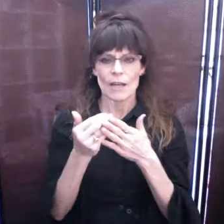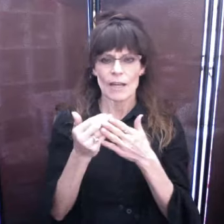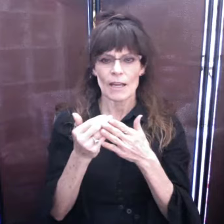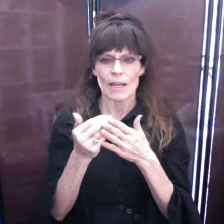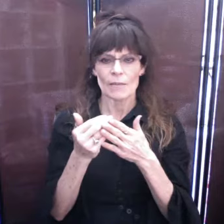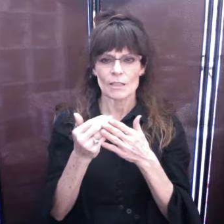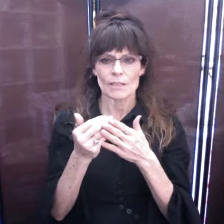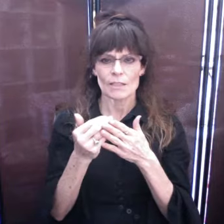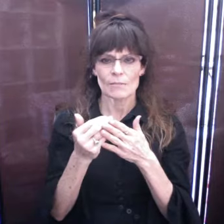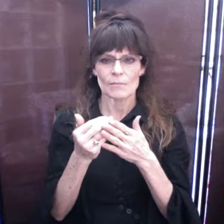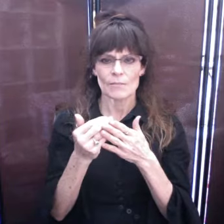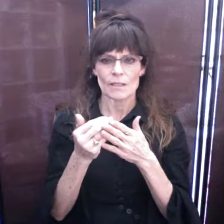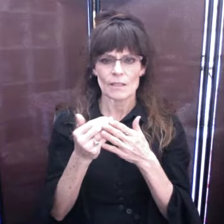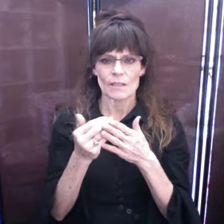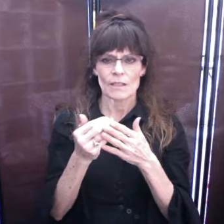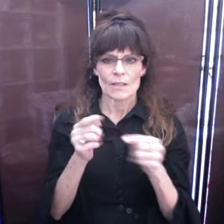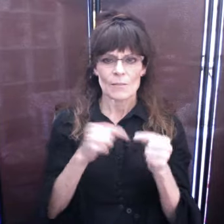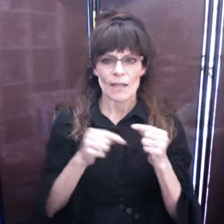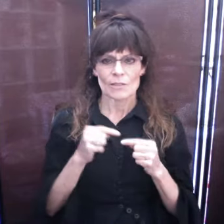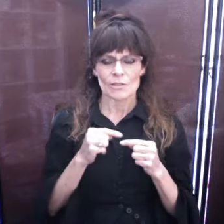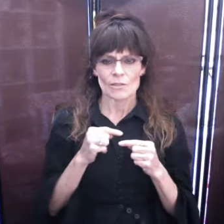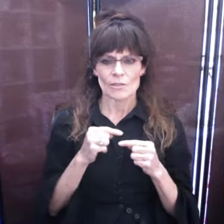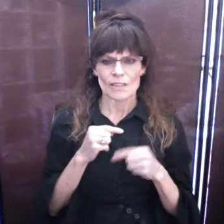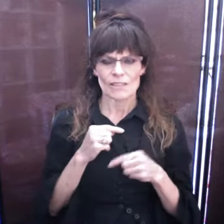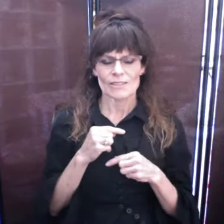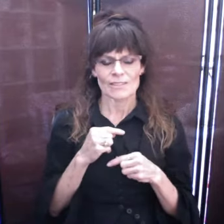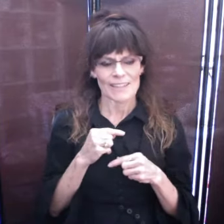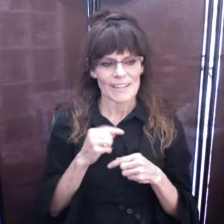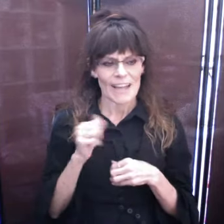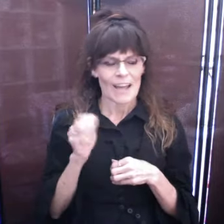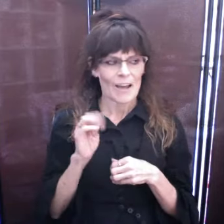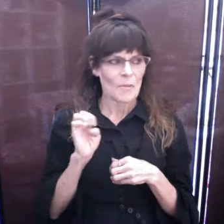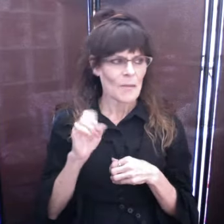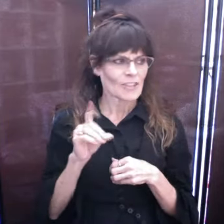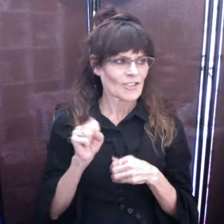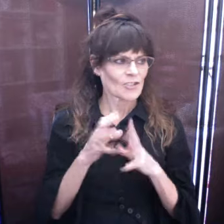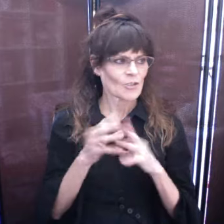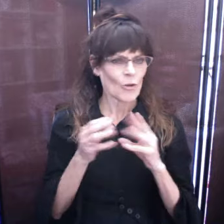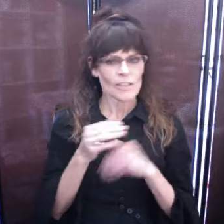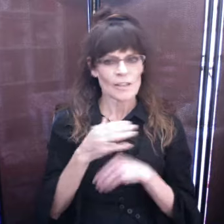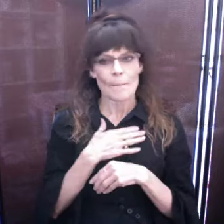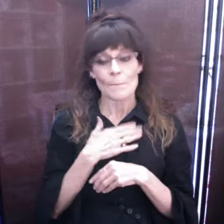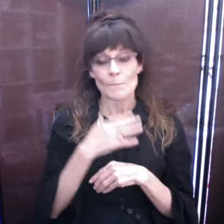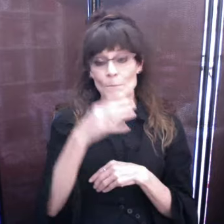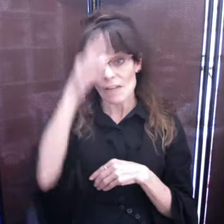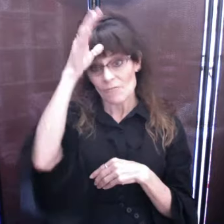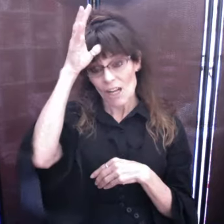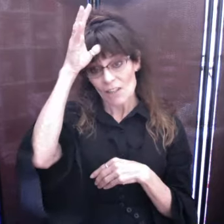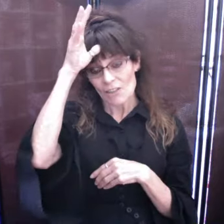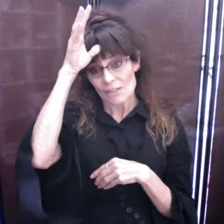of men's stories, and then we'll wrap this up. My father, I'll tell you my